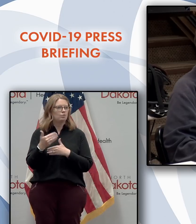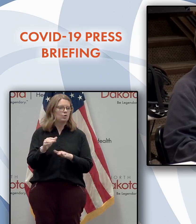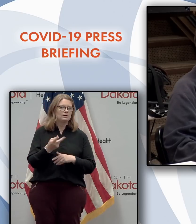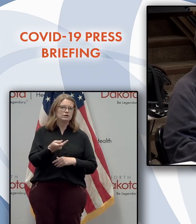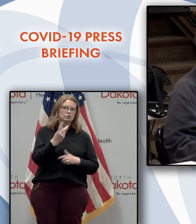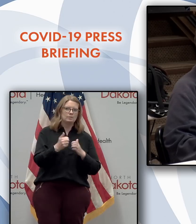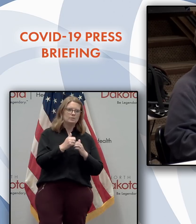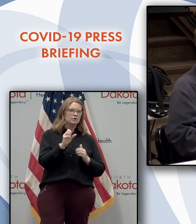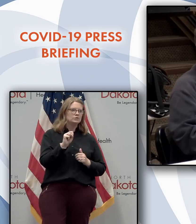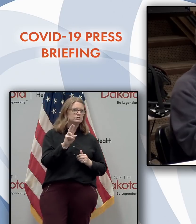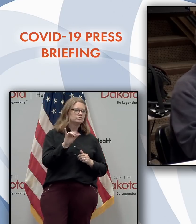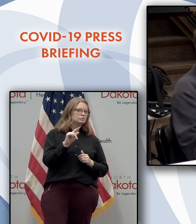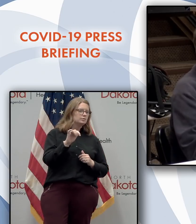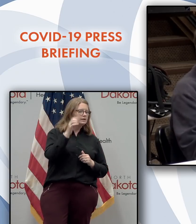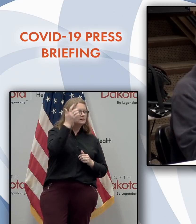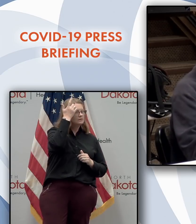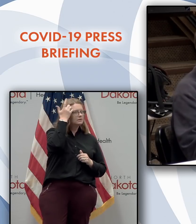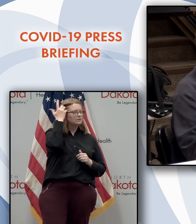going to be